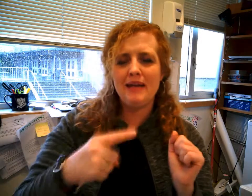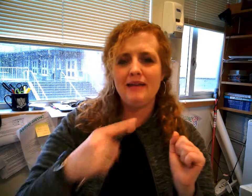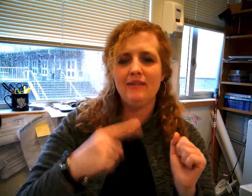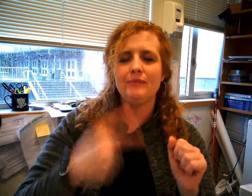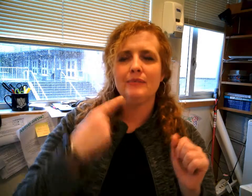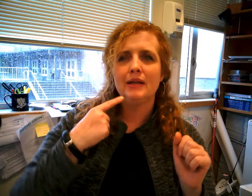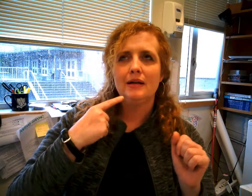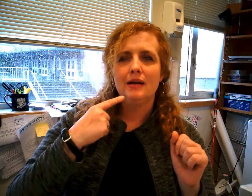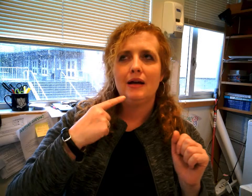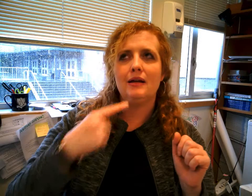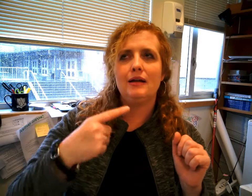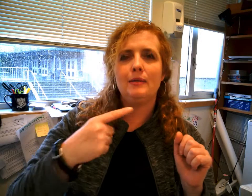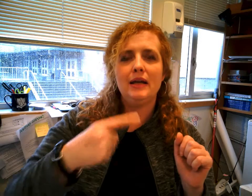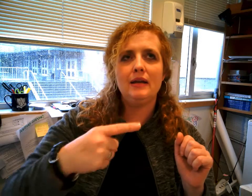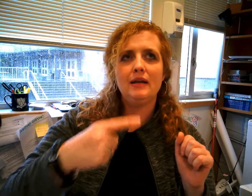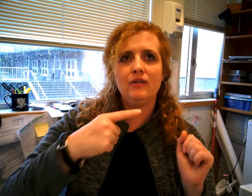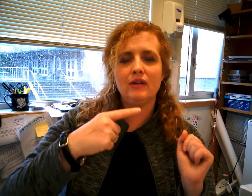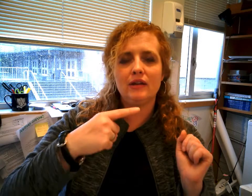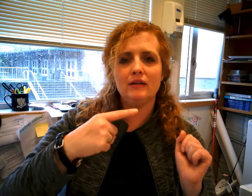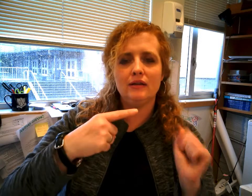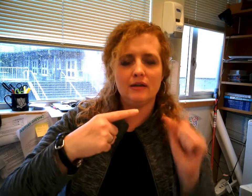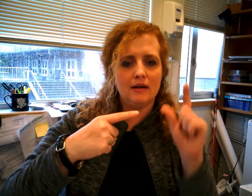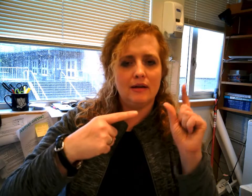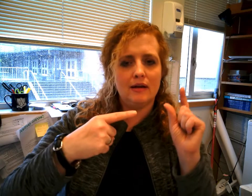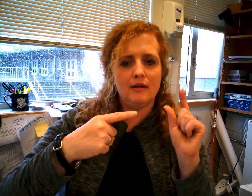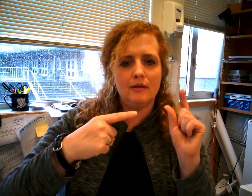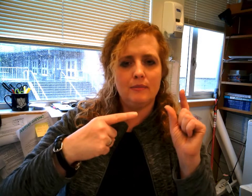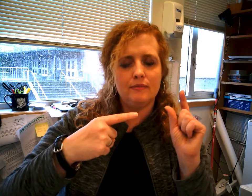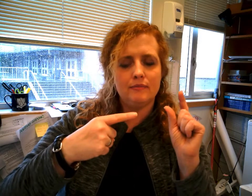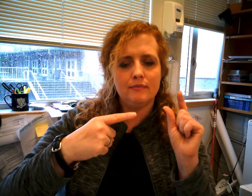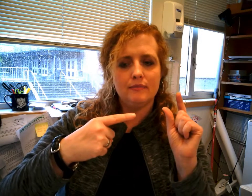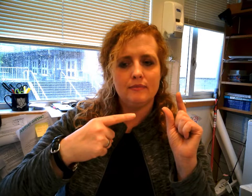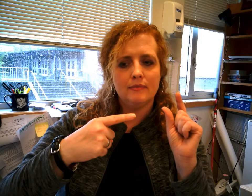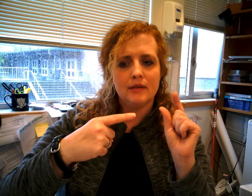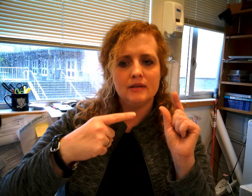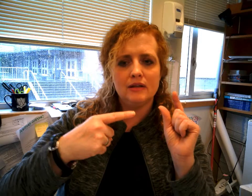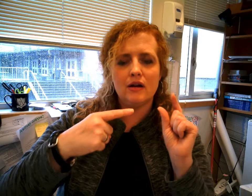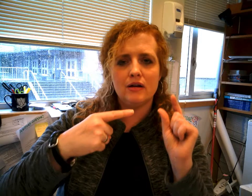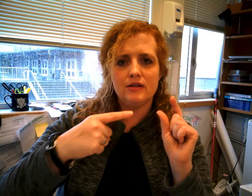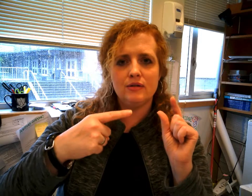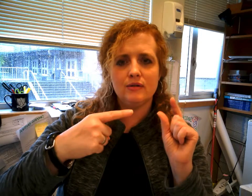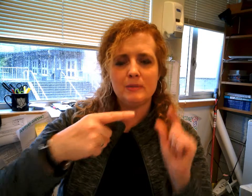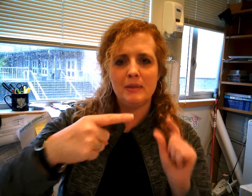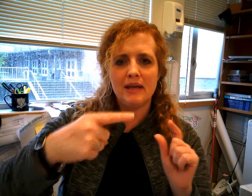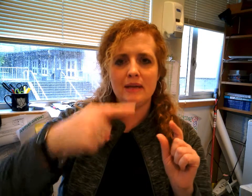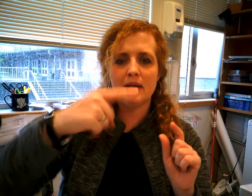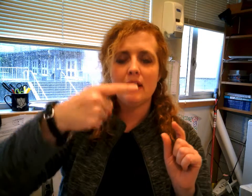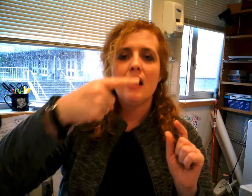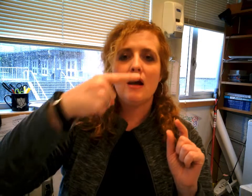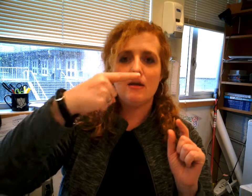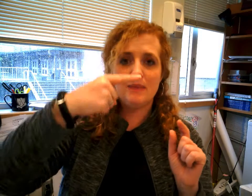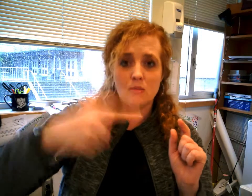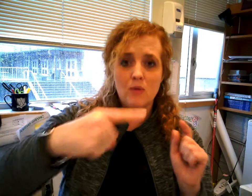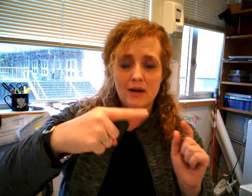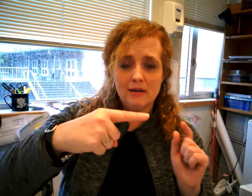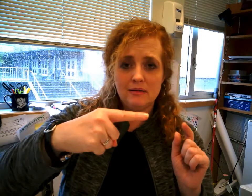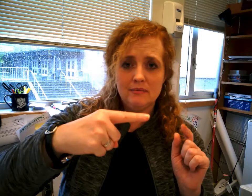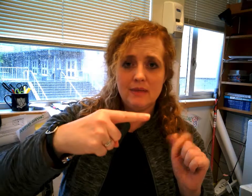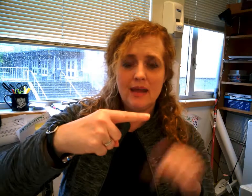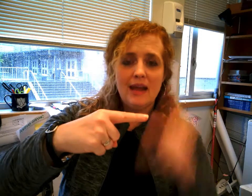beans, it is a little, it's a little hard to explain, but it's a 1. And